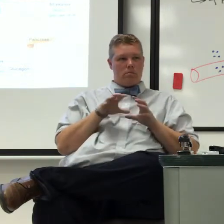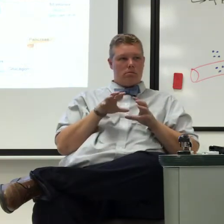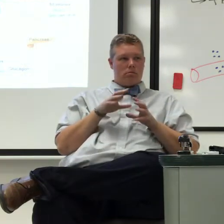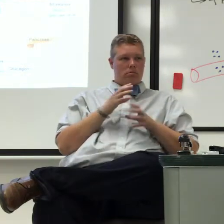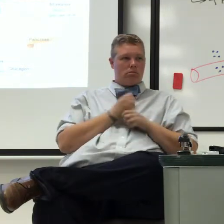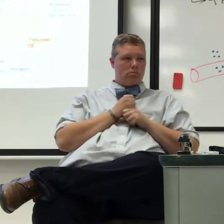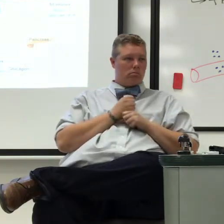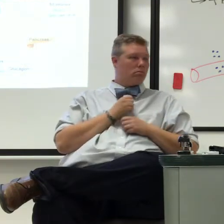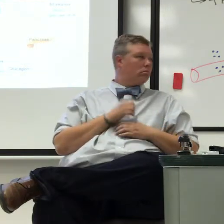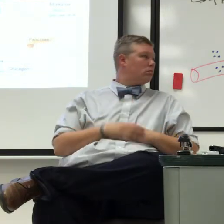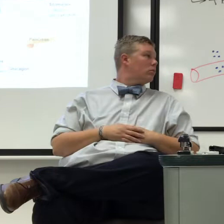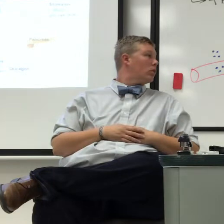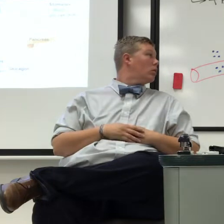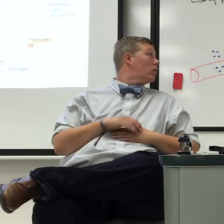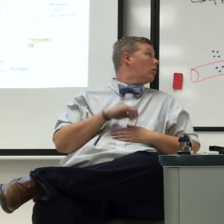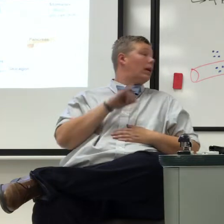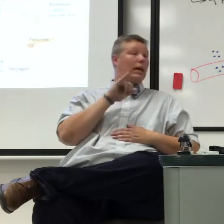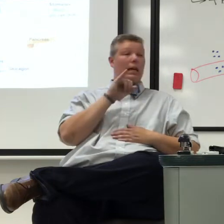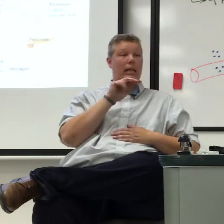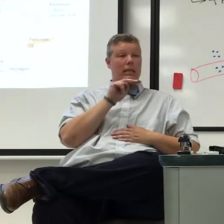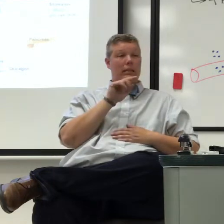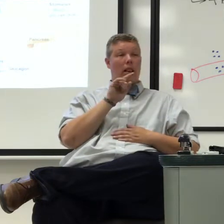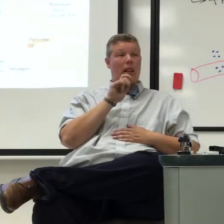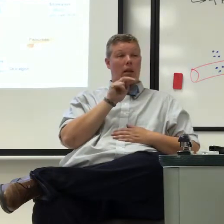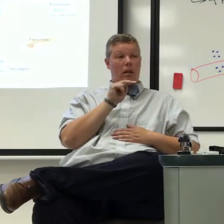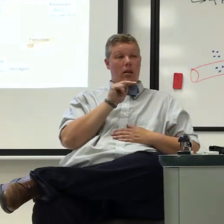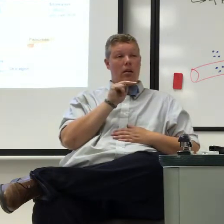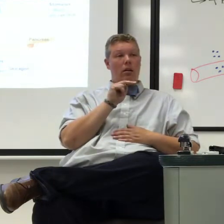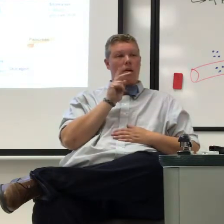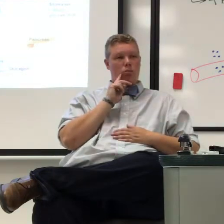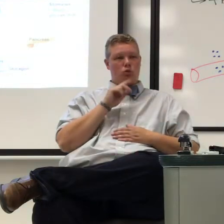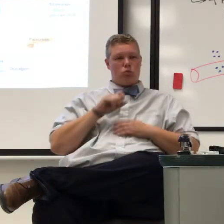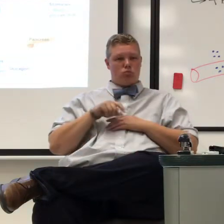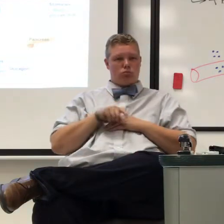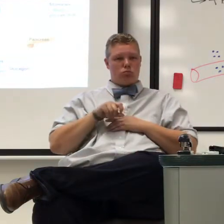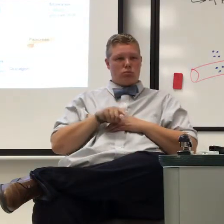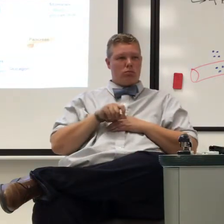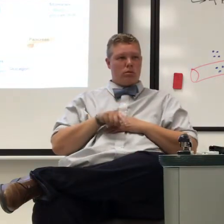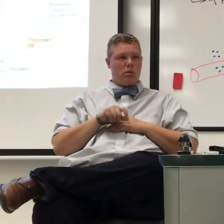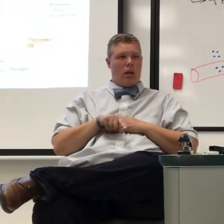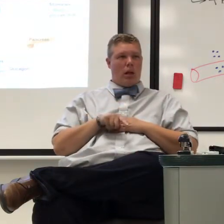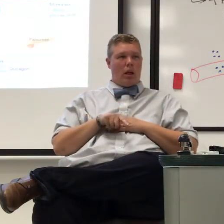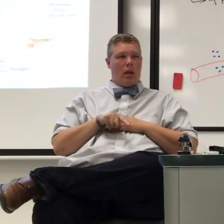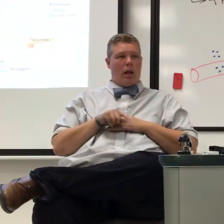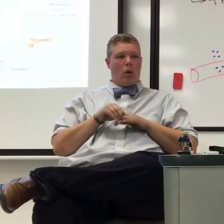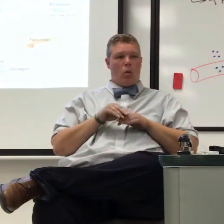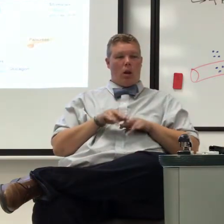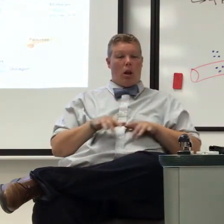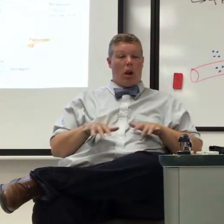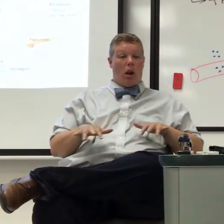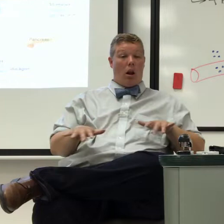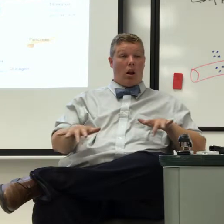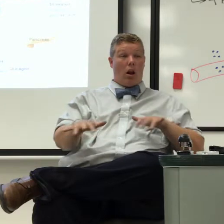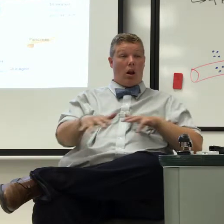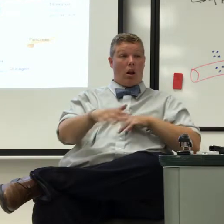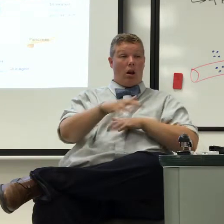And then so when insulin is secreted in appreciable amounts, it'll diffuse out of the blood vessel